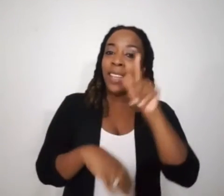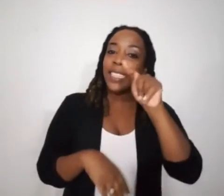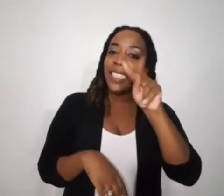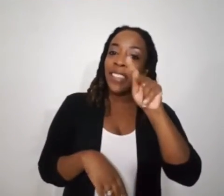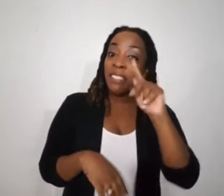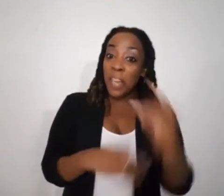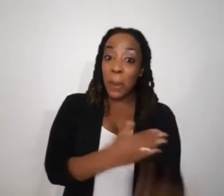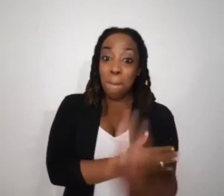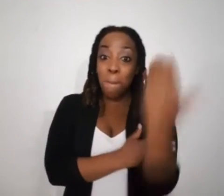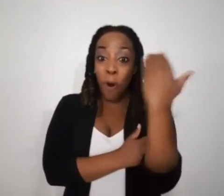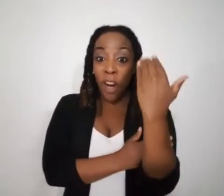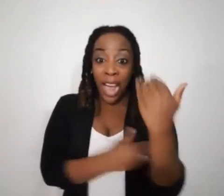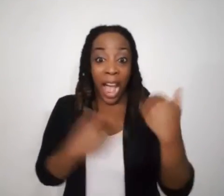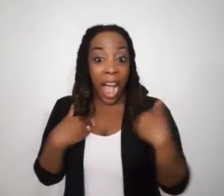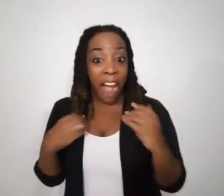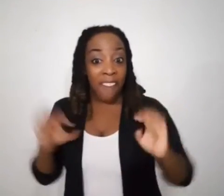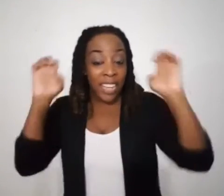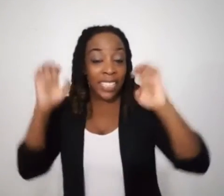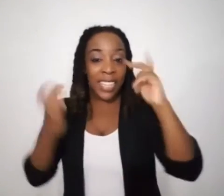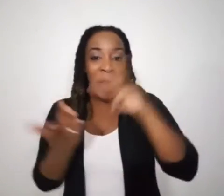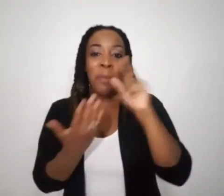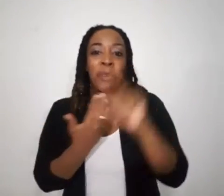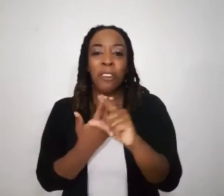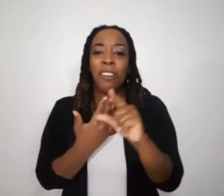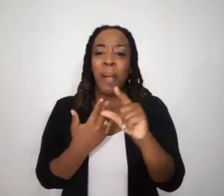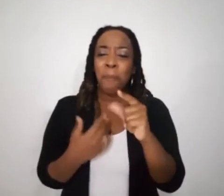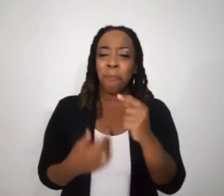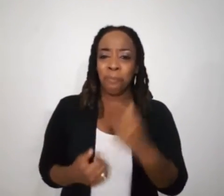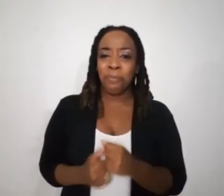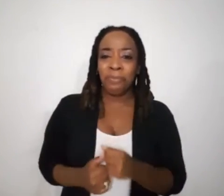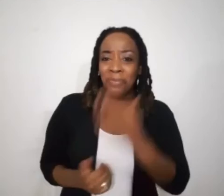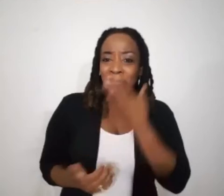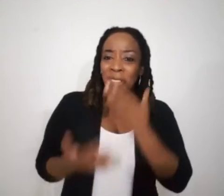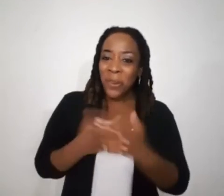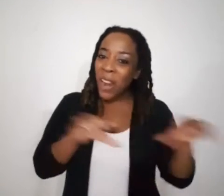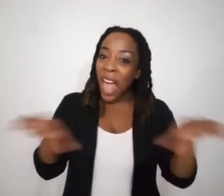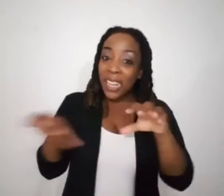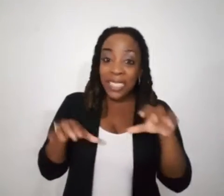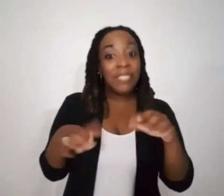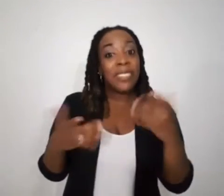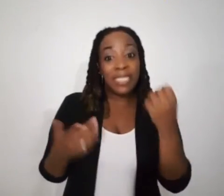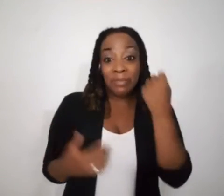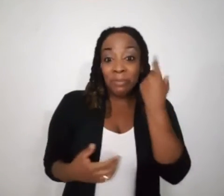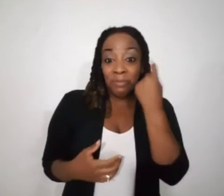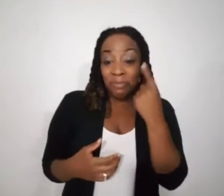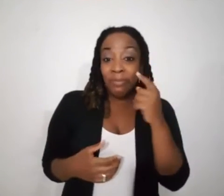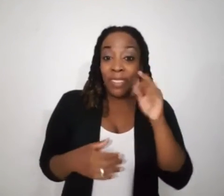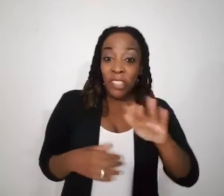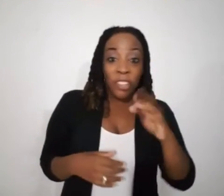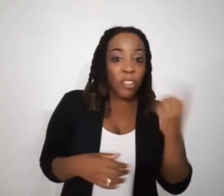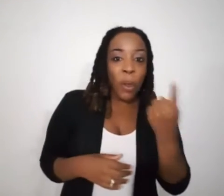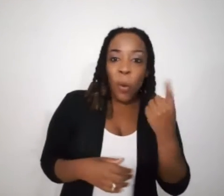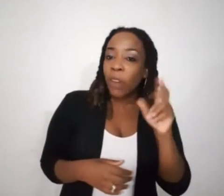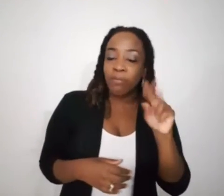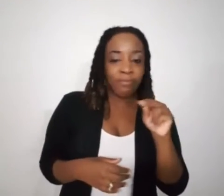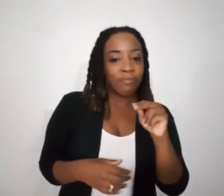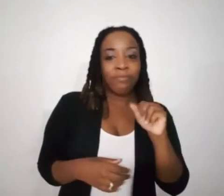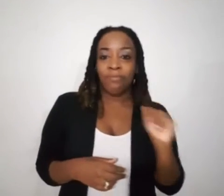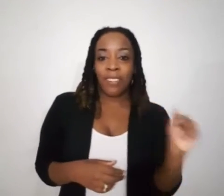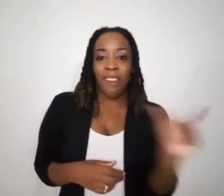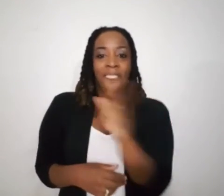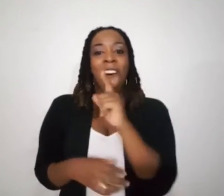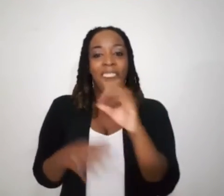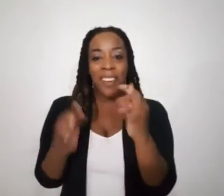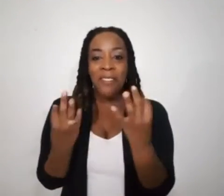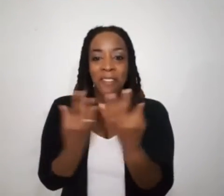So that's a good activity that all the family can be engaged in. However,